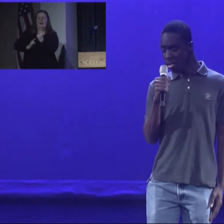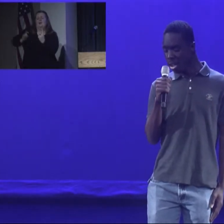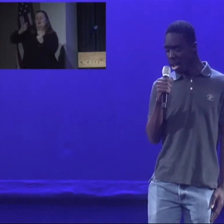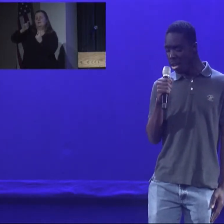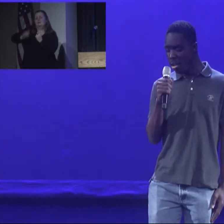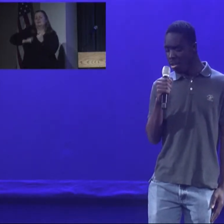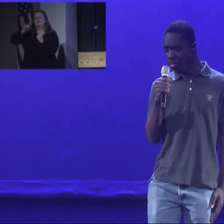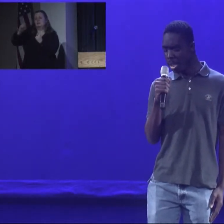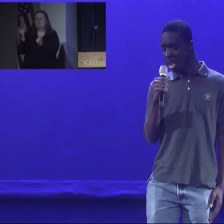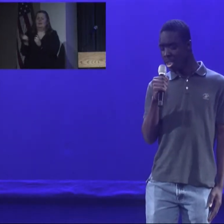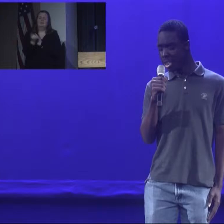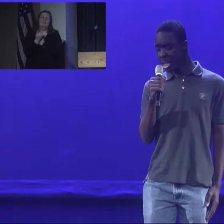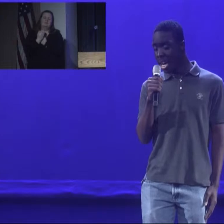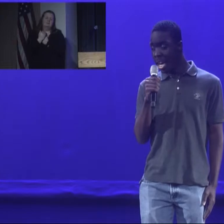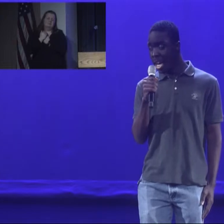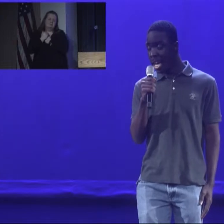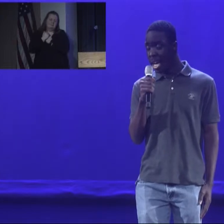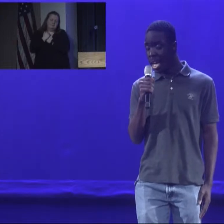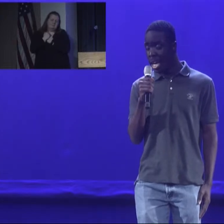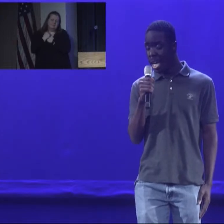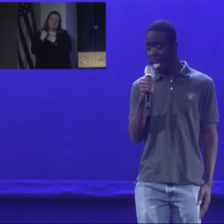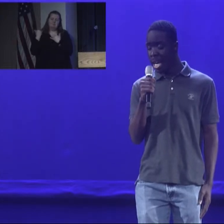need you to hold me